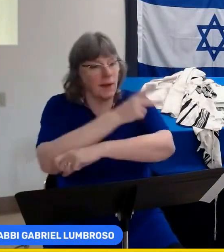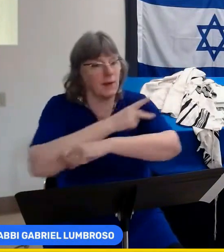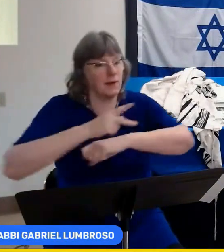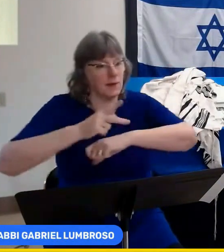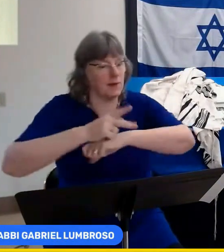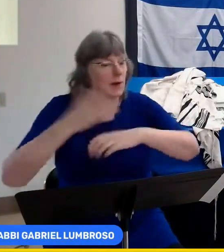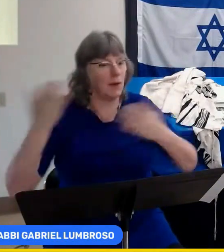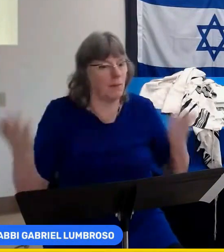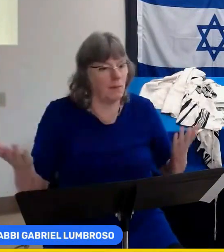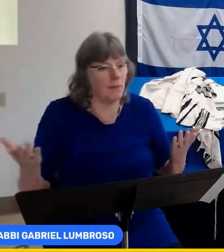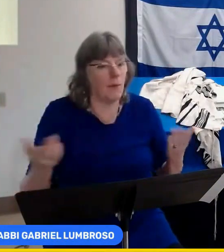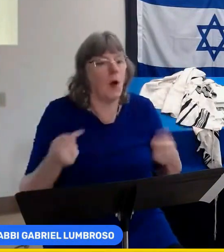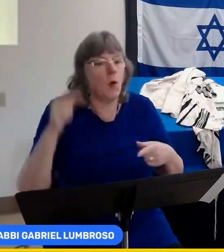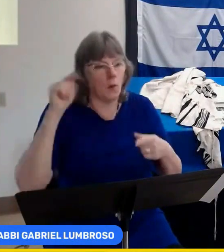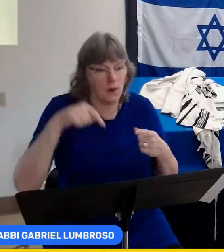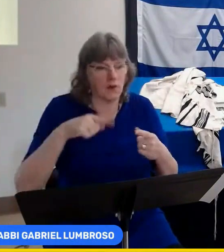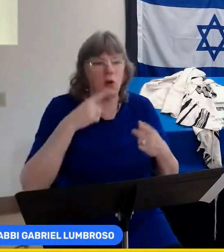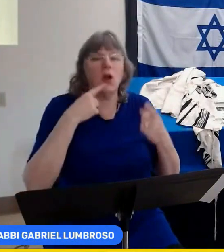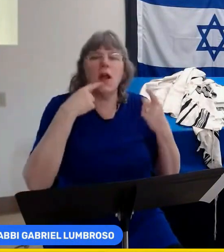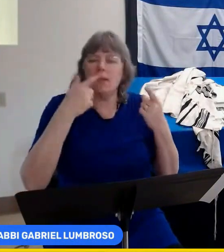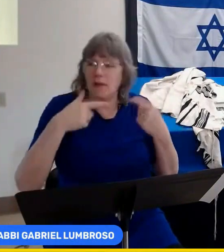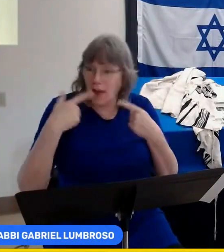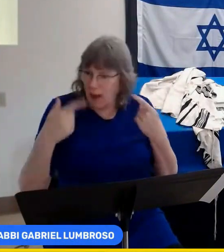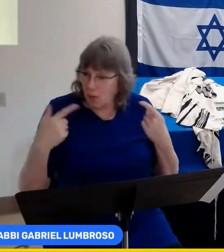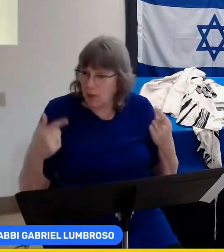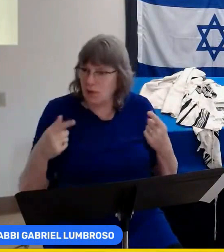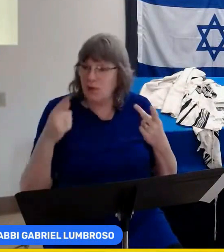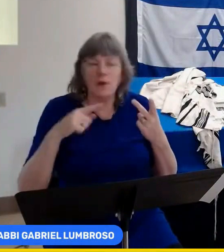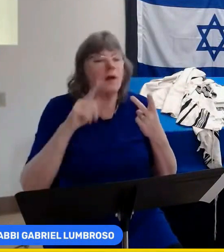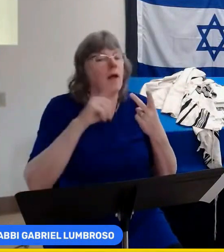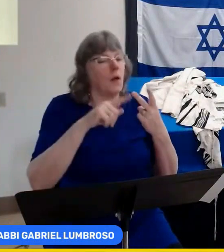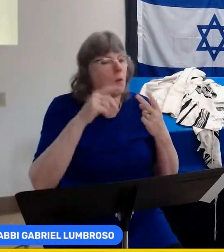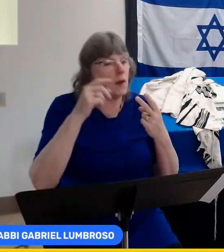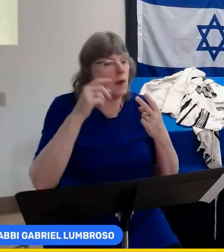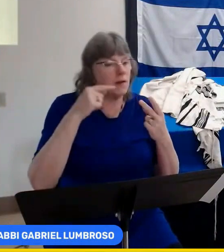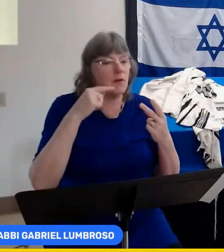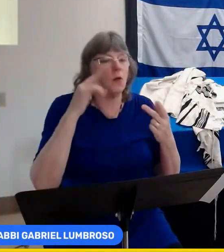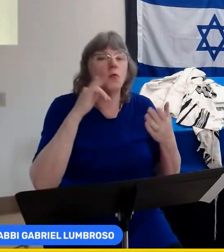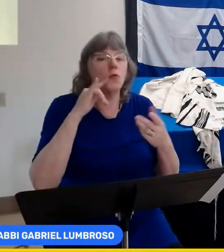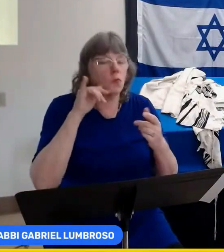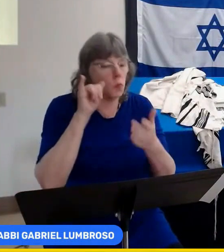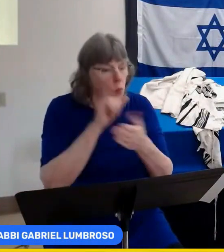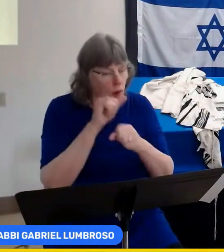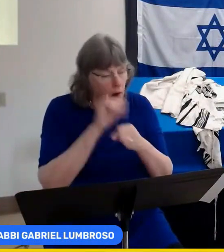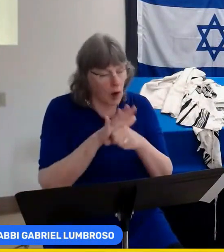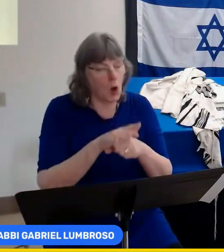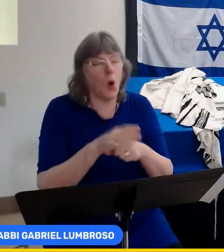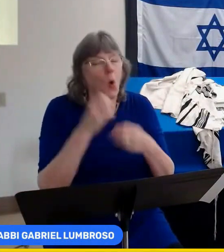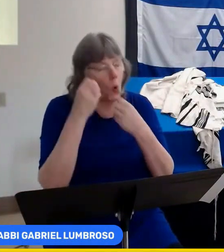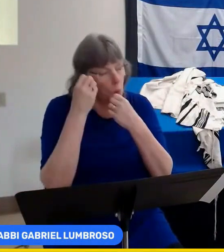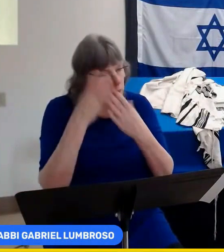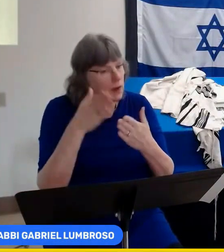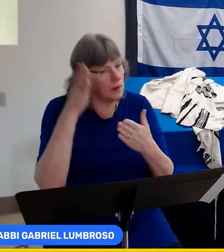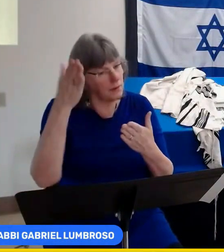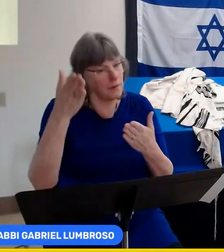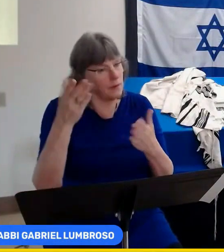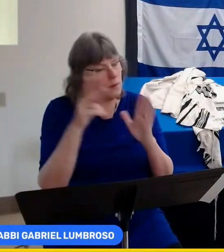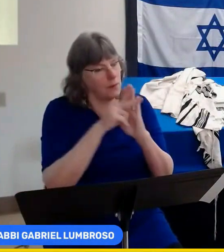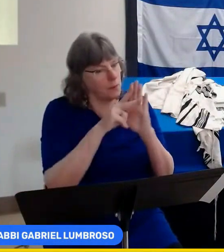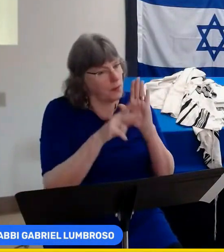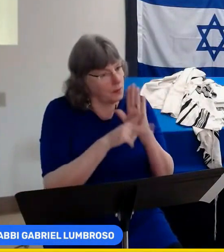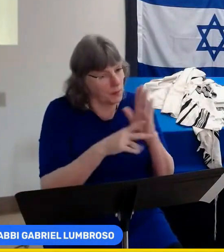learn its language, its legislation, its history, and swear obedience to its principles?